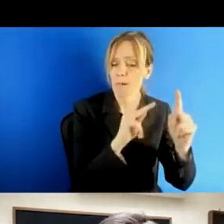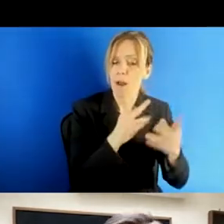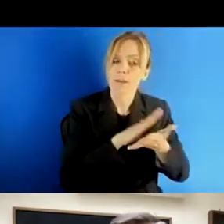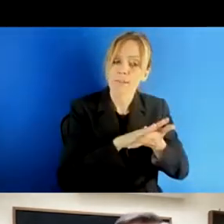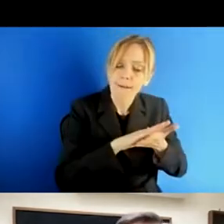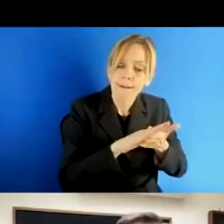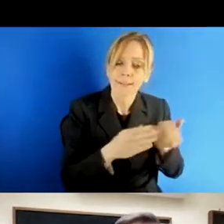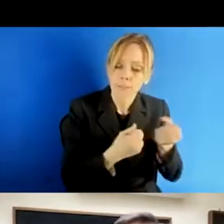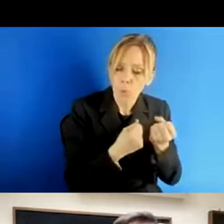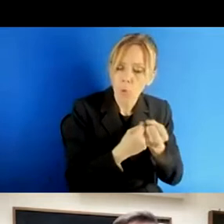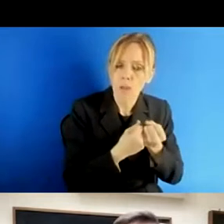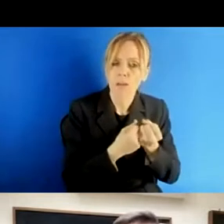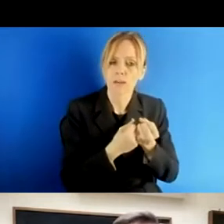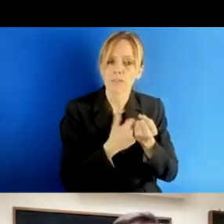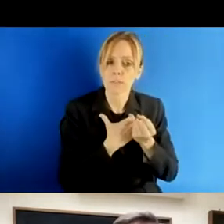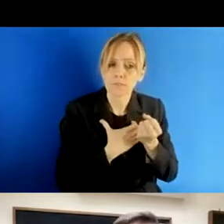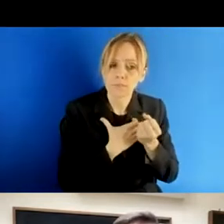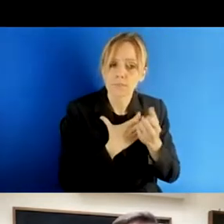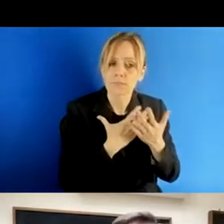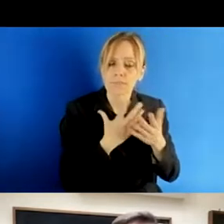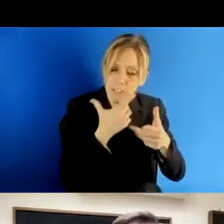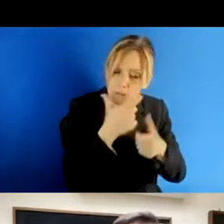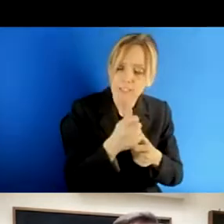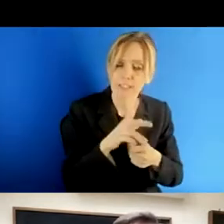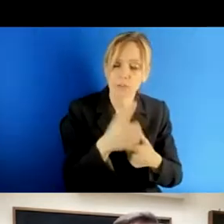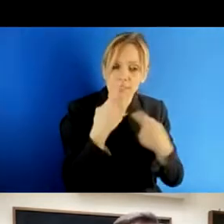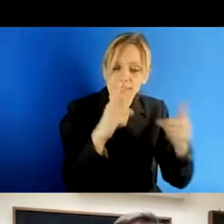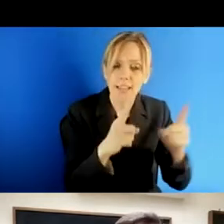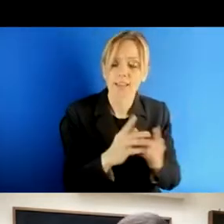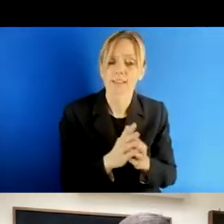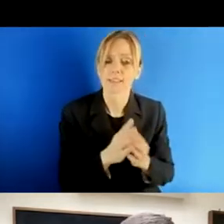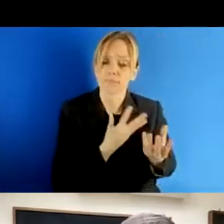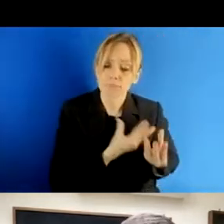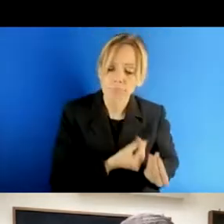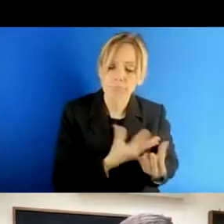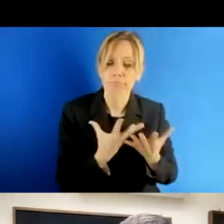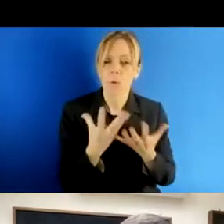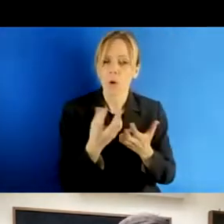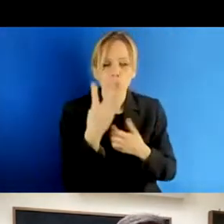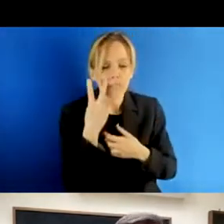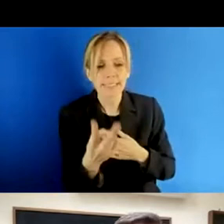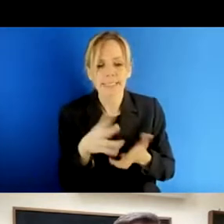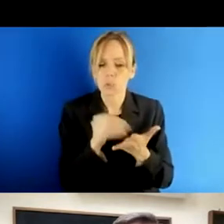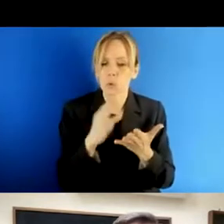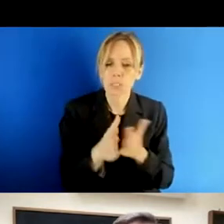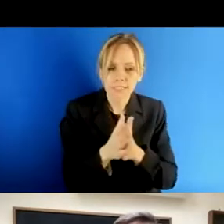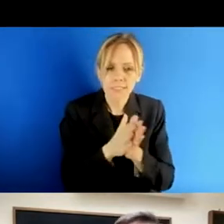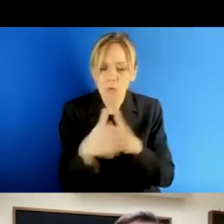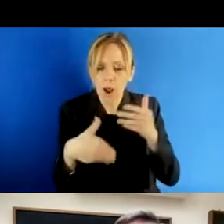interested in student success, interested in seeing students thrive and successfully graduate with flowers falling from the